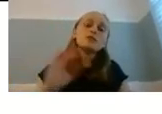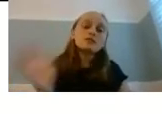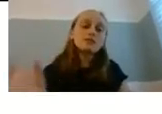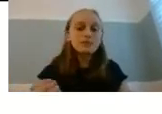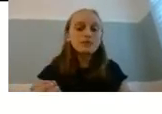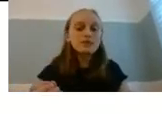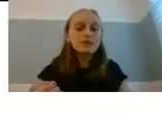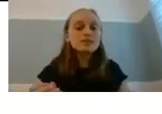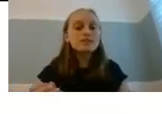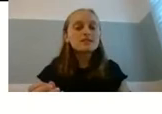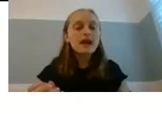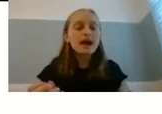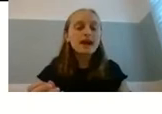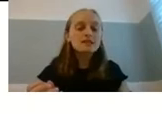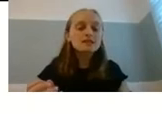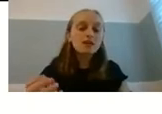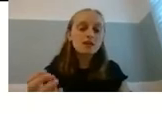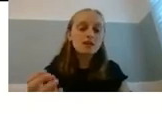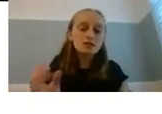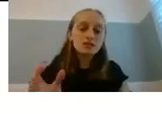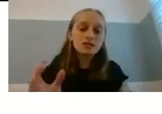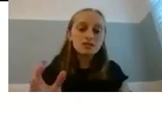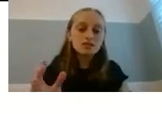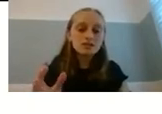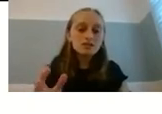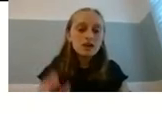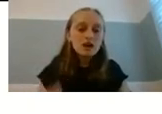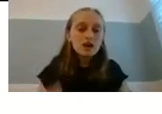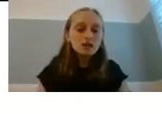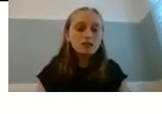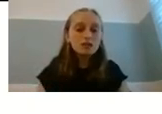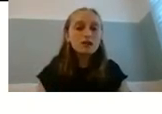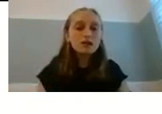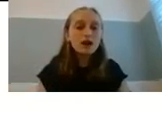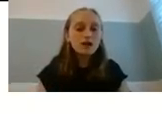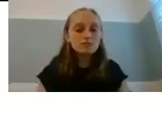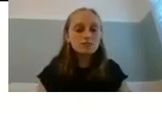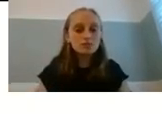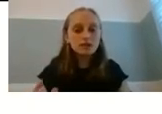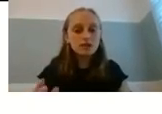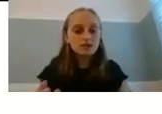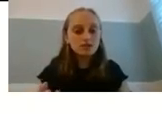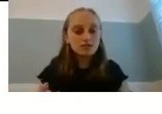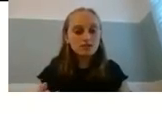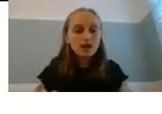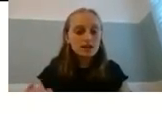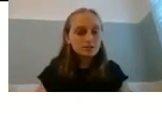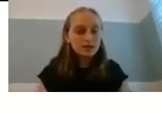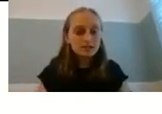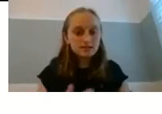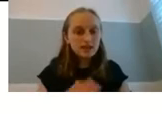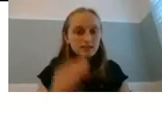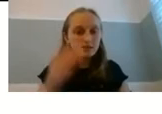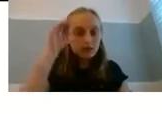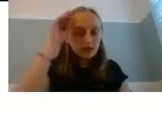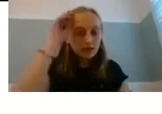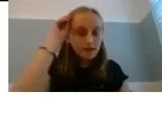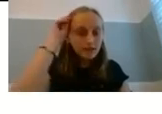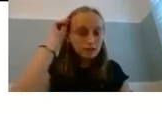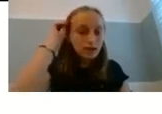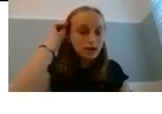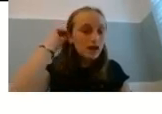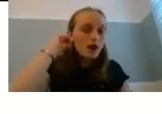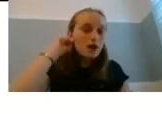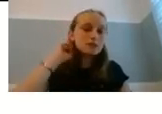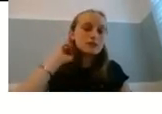while it's still valued that presence has um decreased a little bit um just because of passing time people have